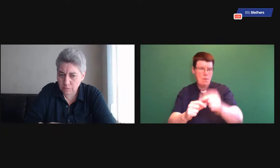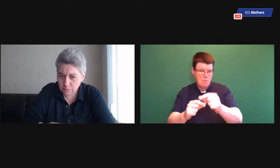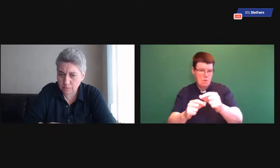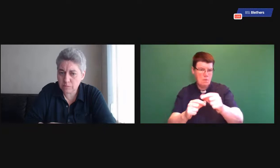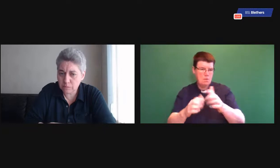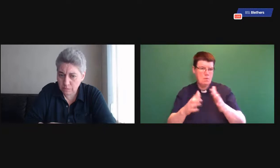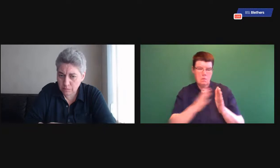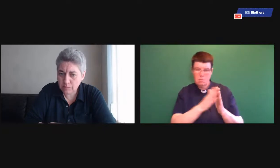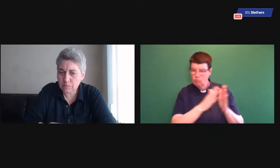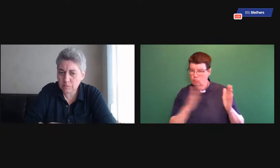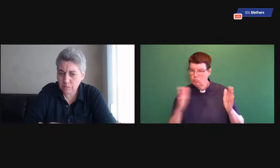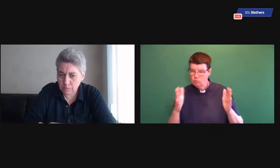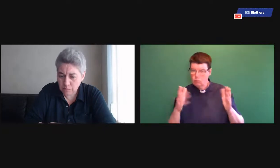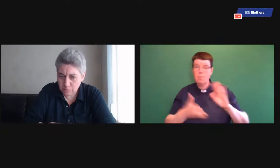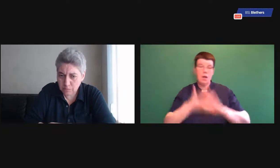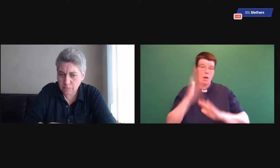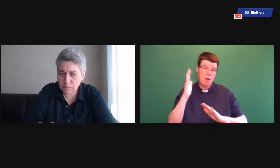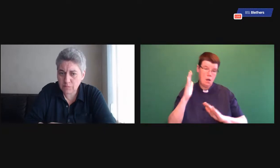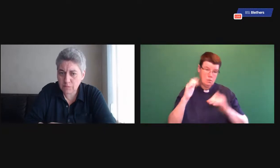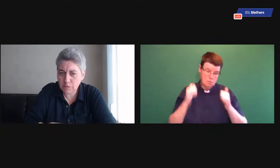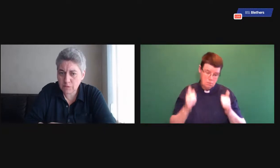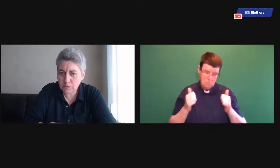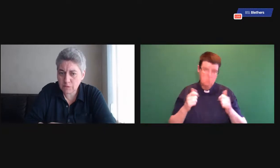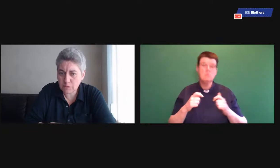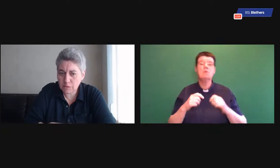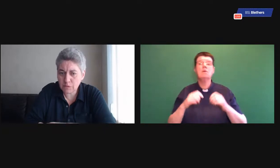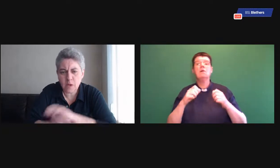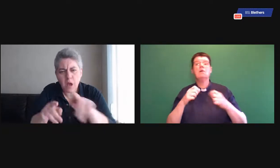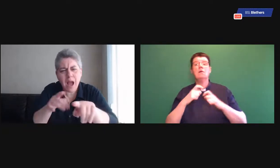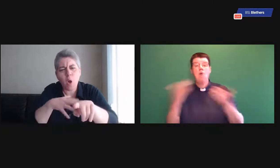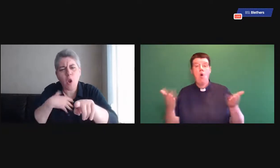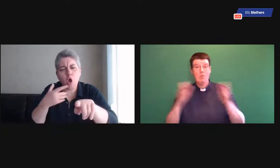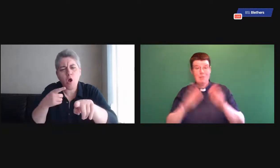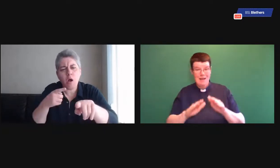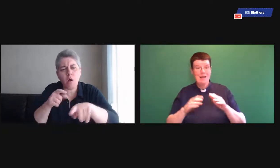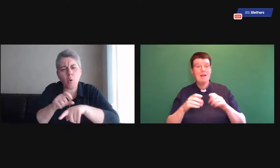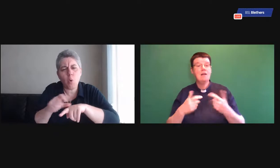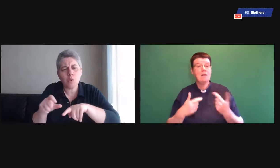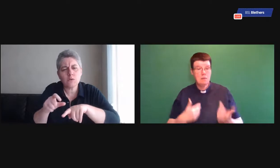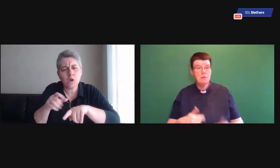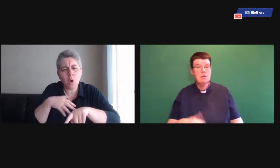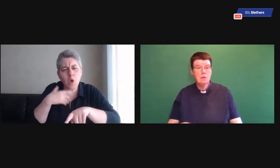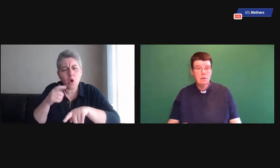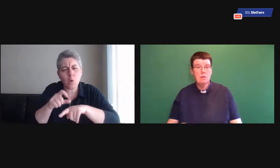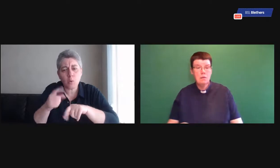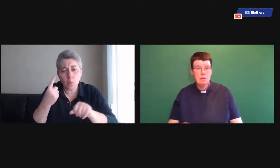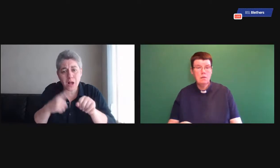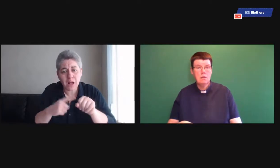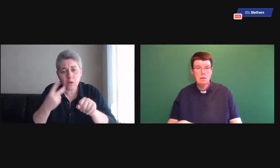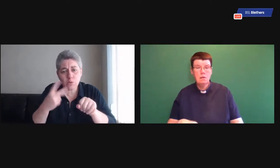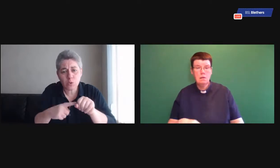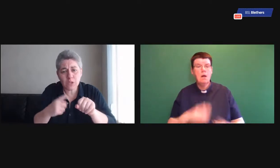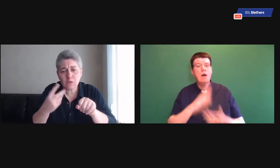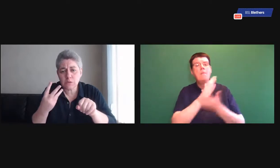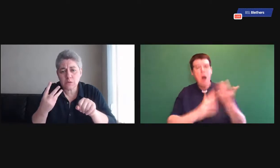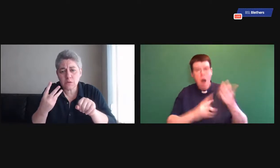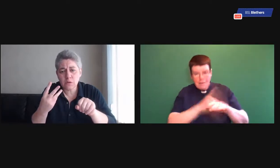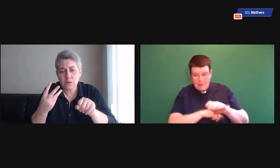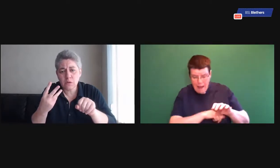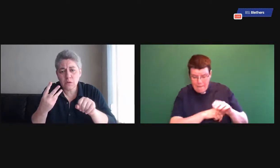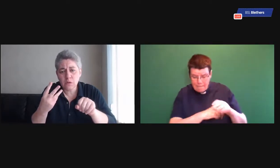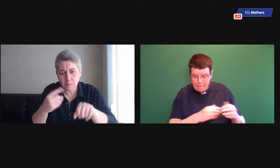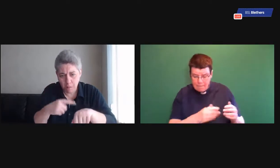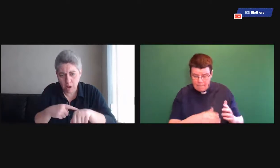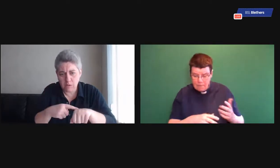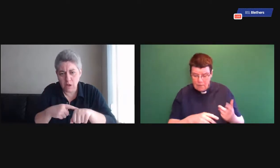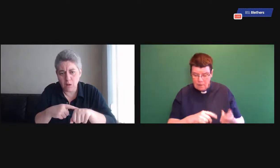each module and course was building up until you finally passed. And then I was ordained. So how long was the